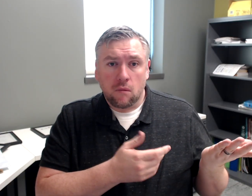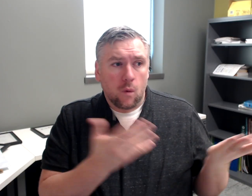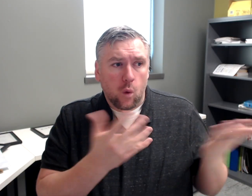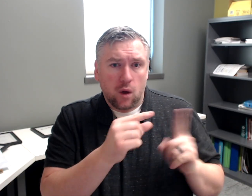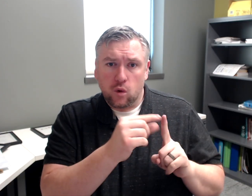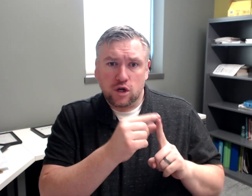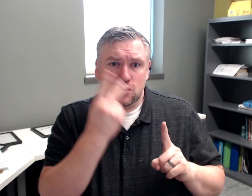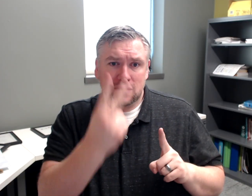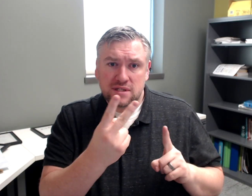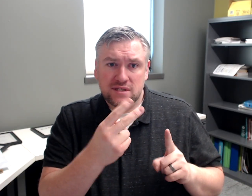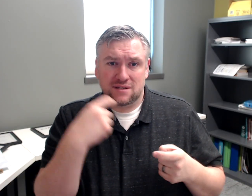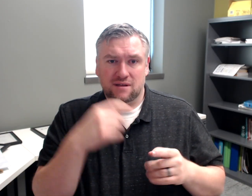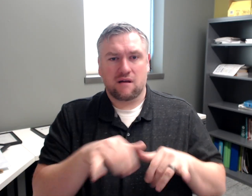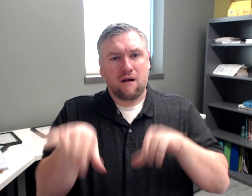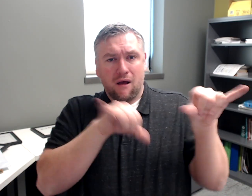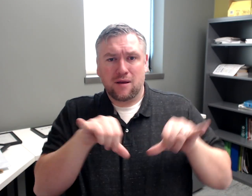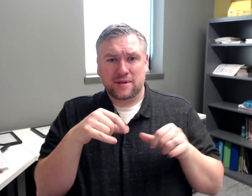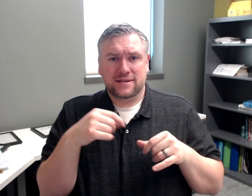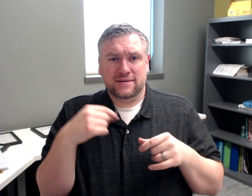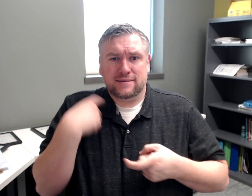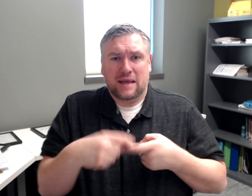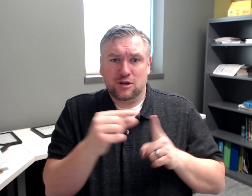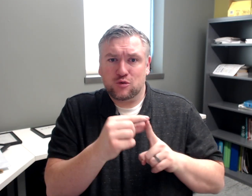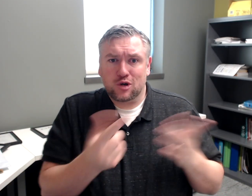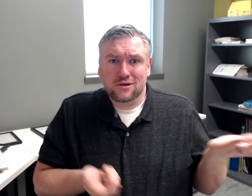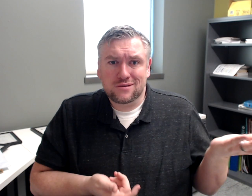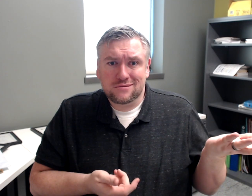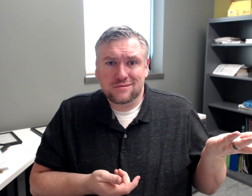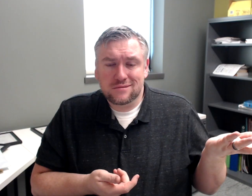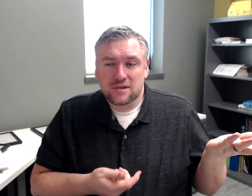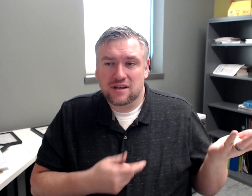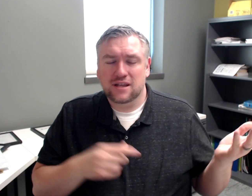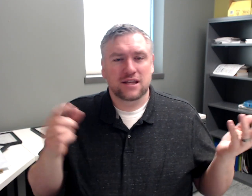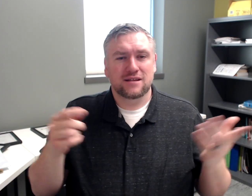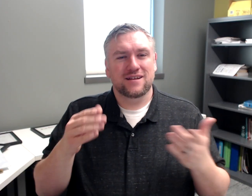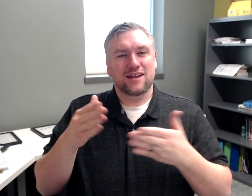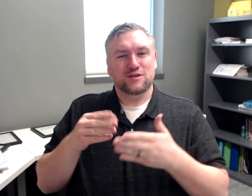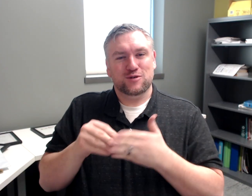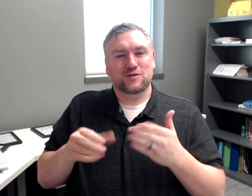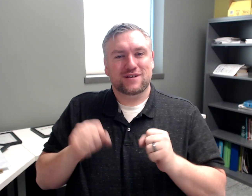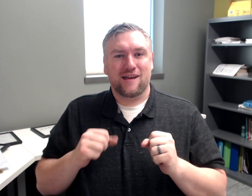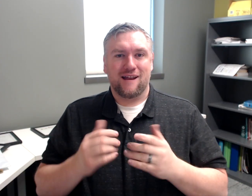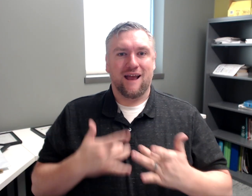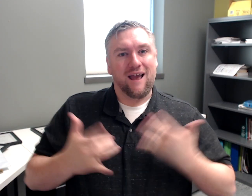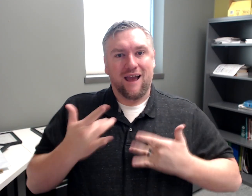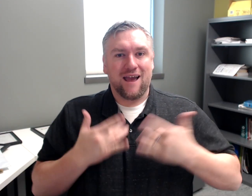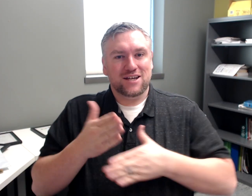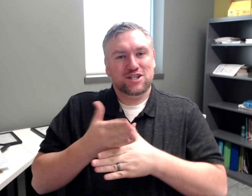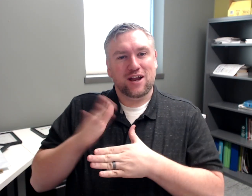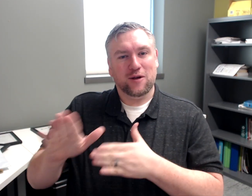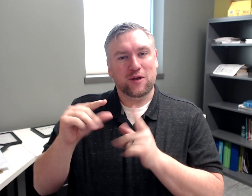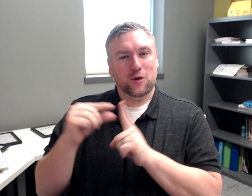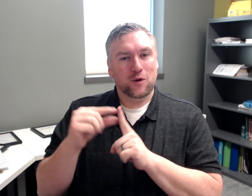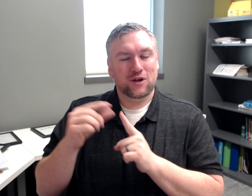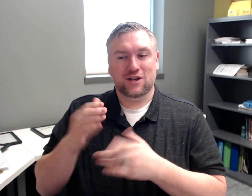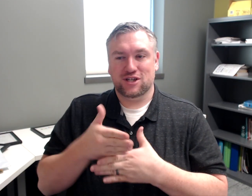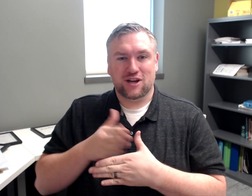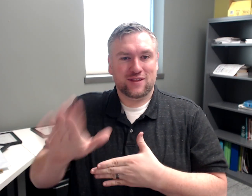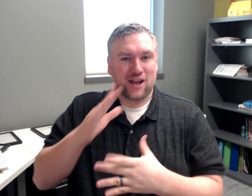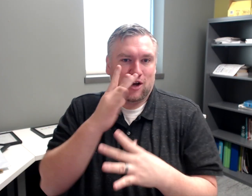Spanish-speaking family. What common Spanish words do you see that can help enrich other people? So students can get excited to